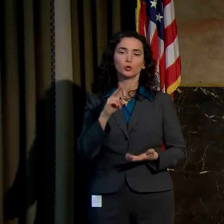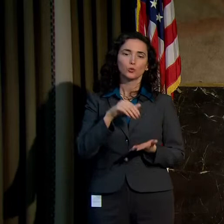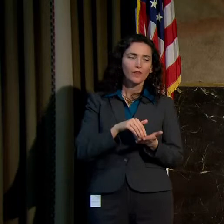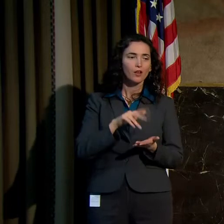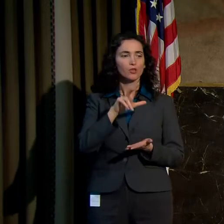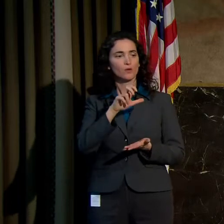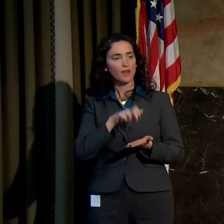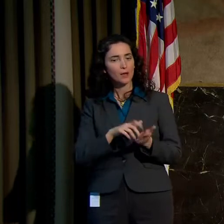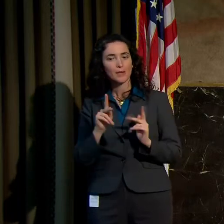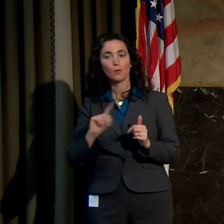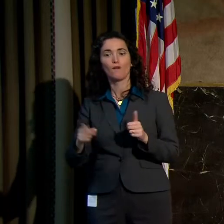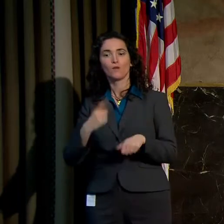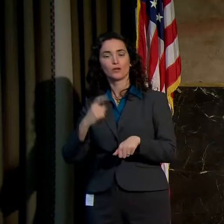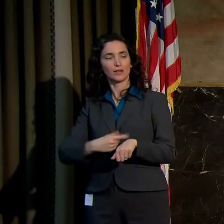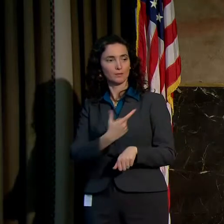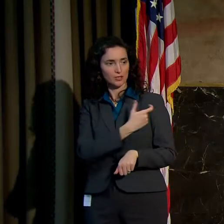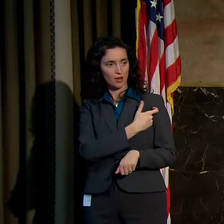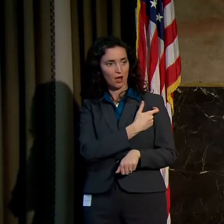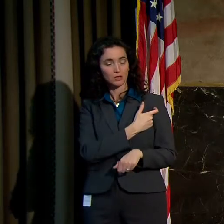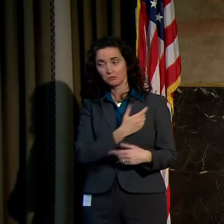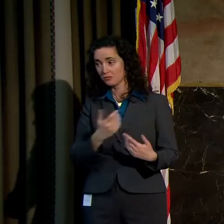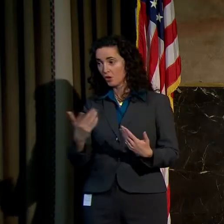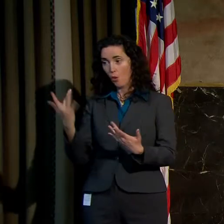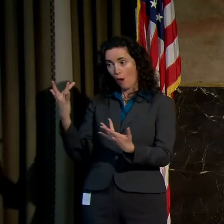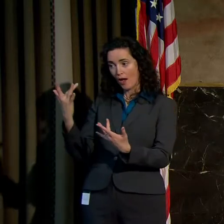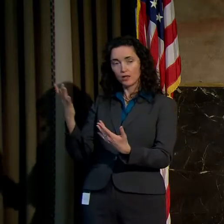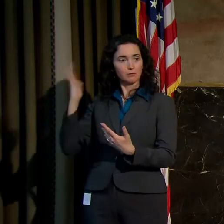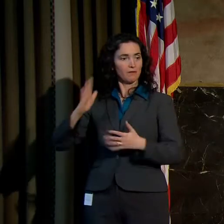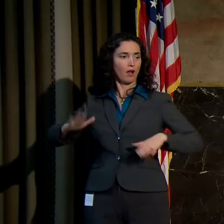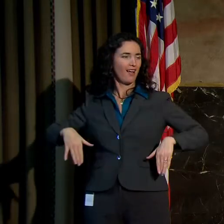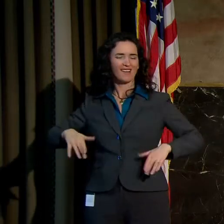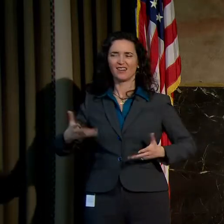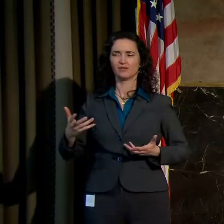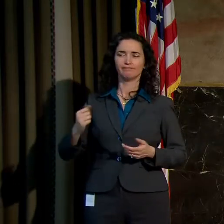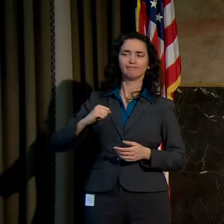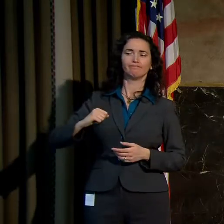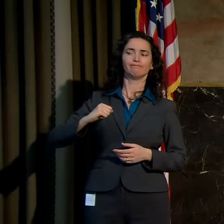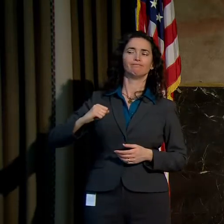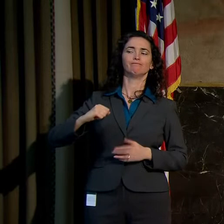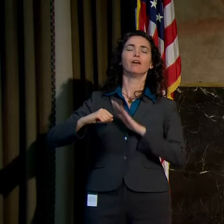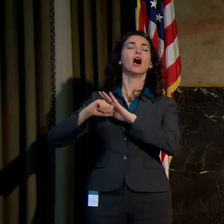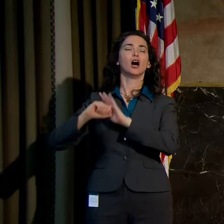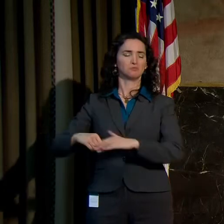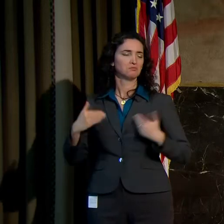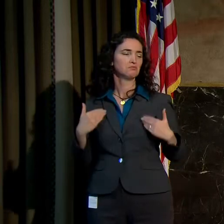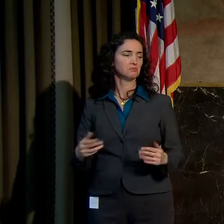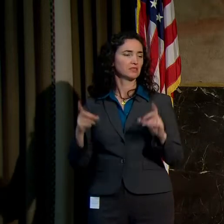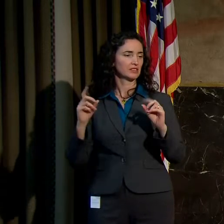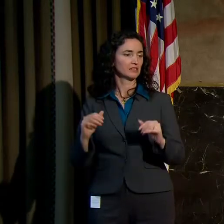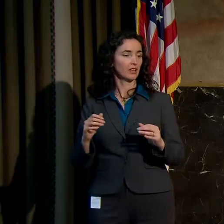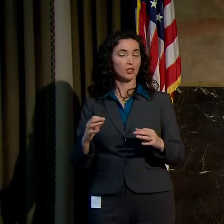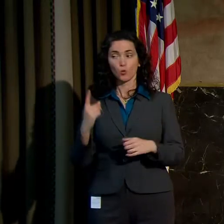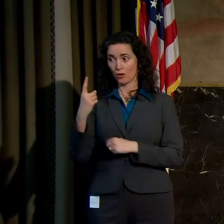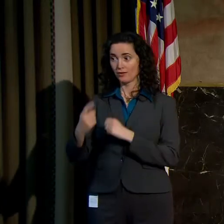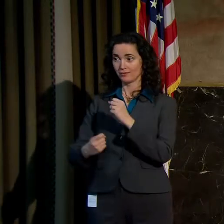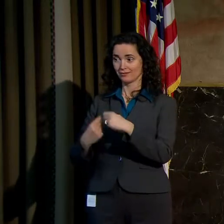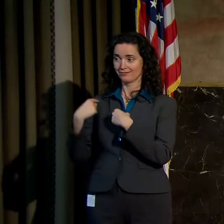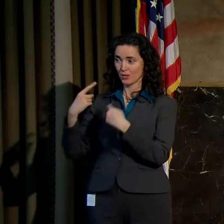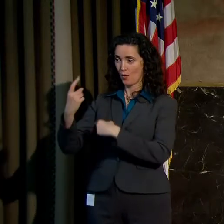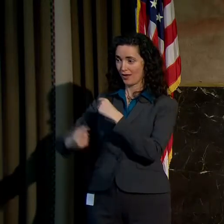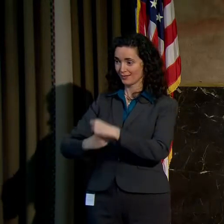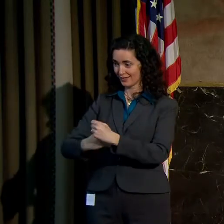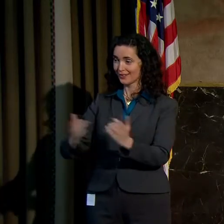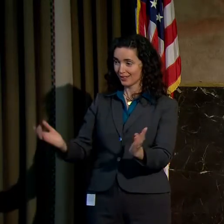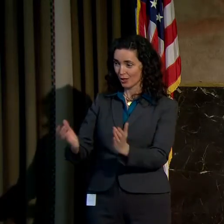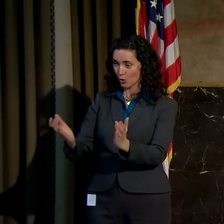time. Those are people who, for any number of reasons, have not for what is now, you know, just under a year of eligibility and decided